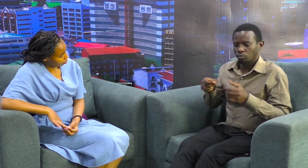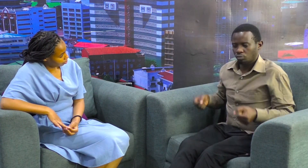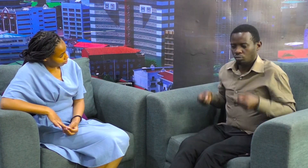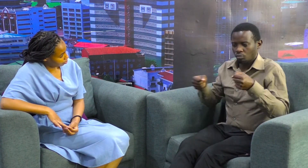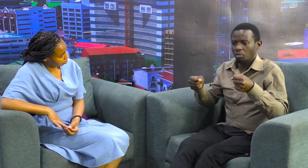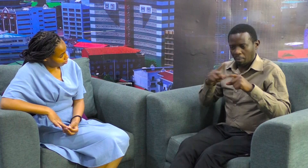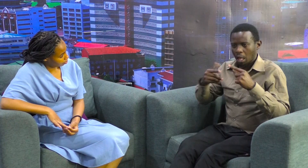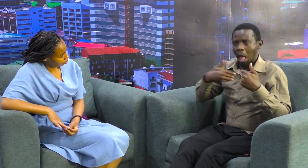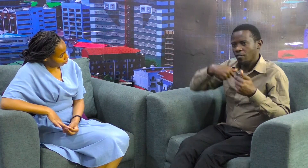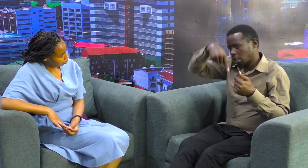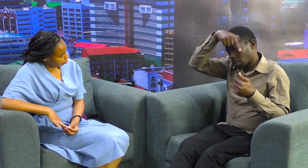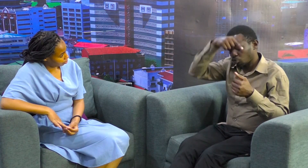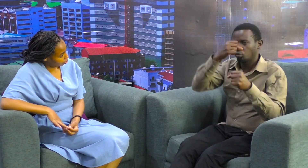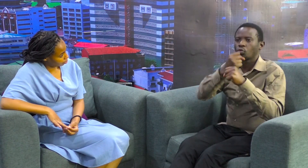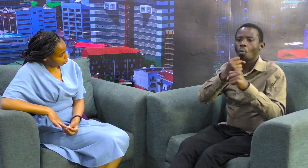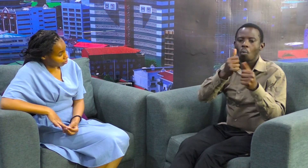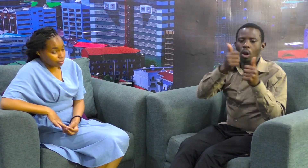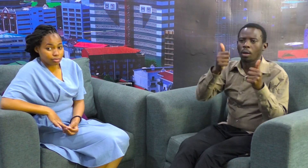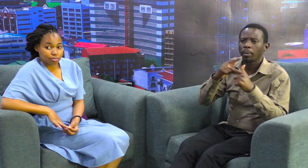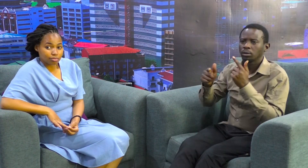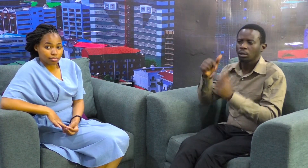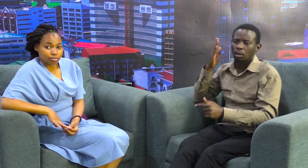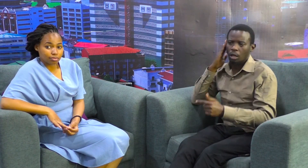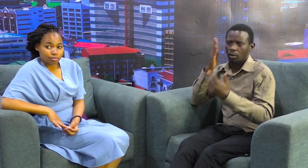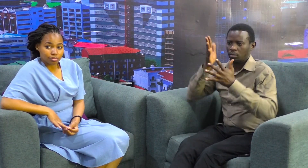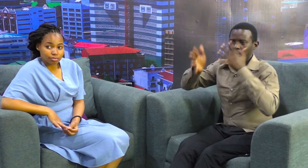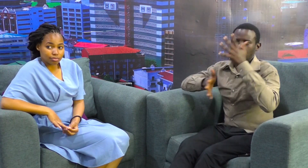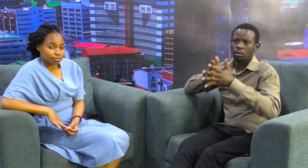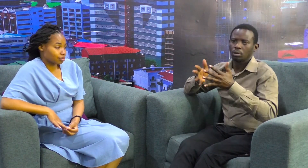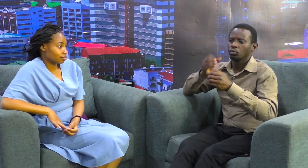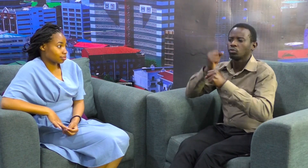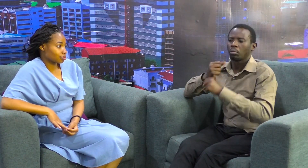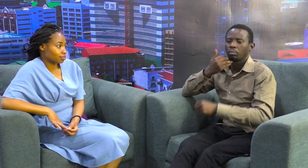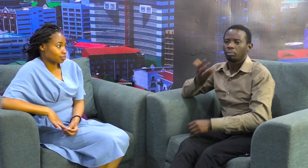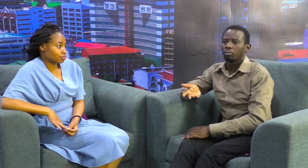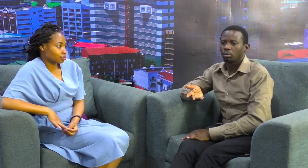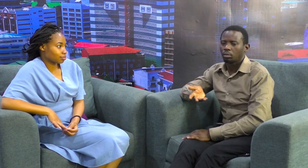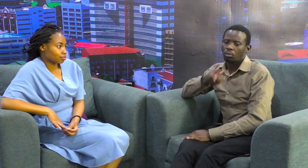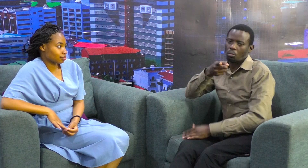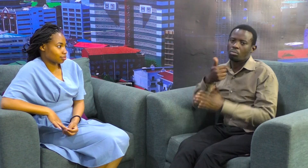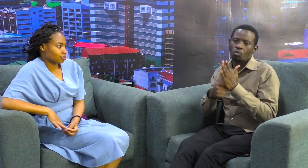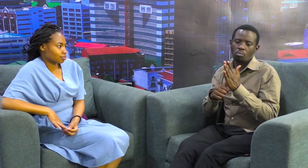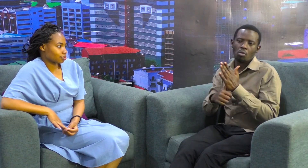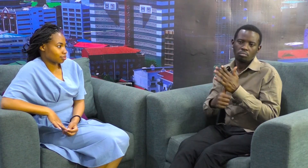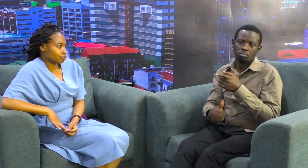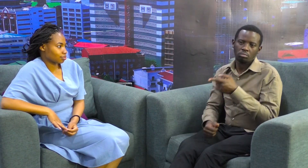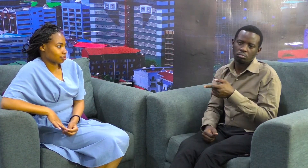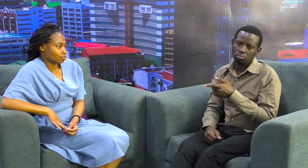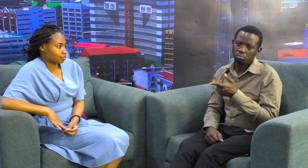speak. They can speak through their hands, and others can deaf can hear through their sign.